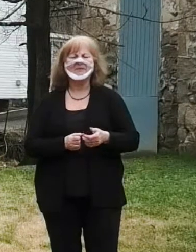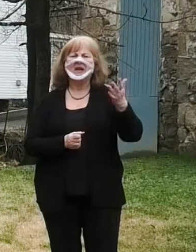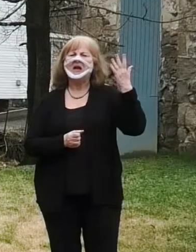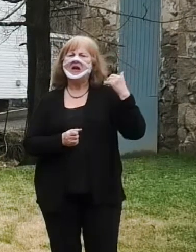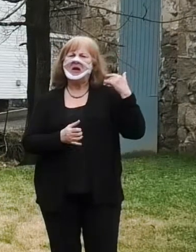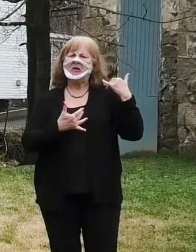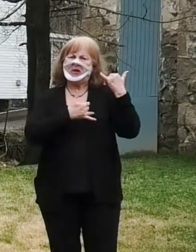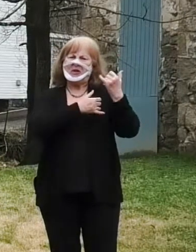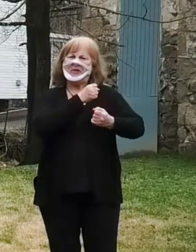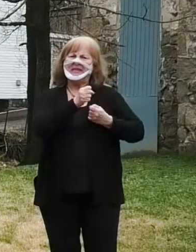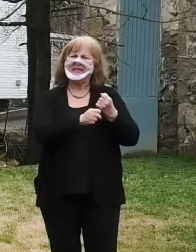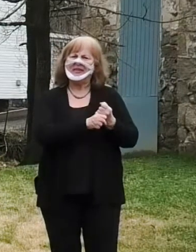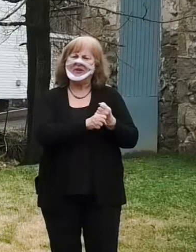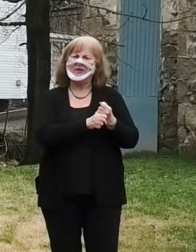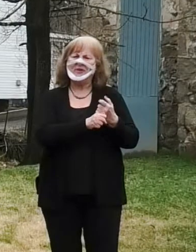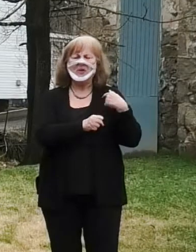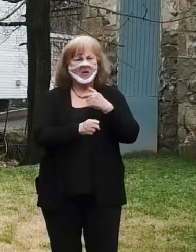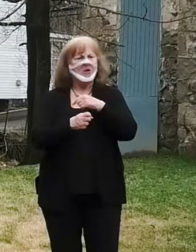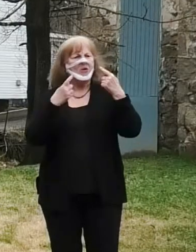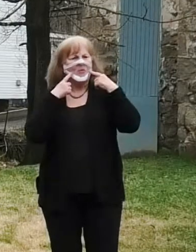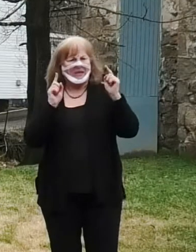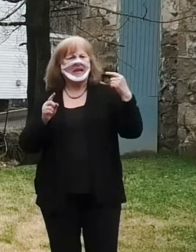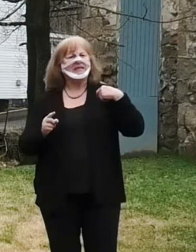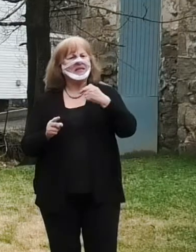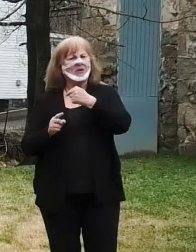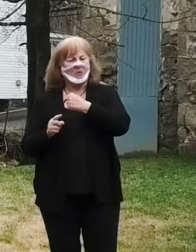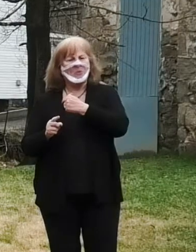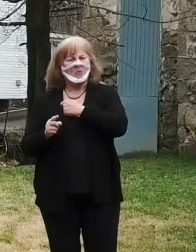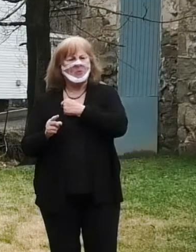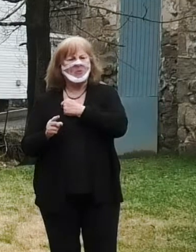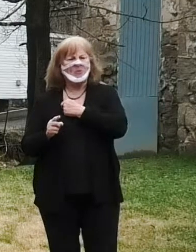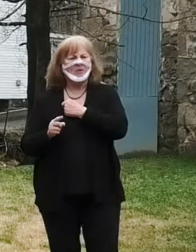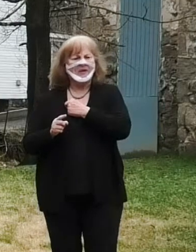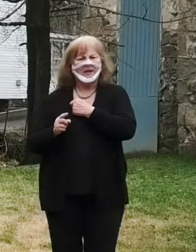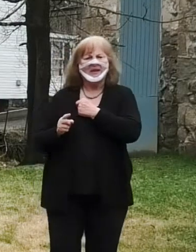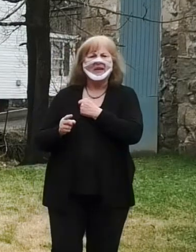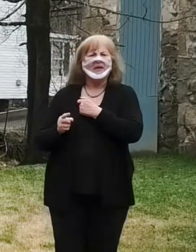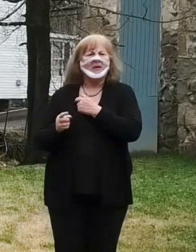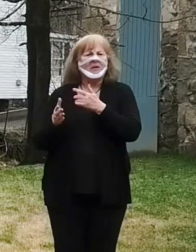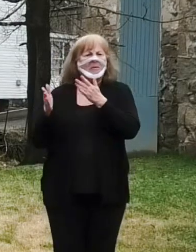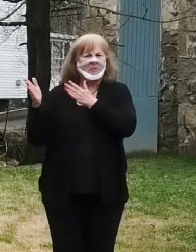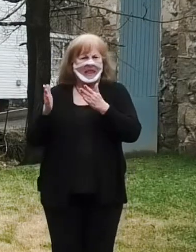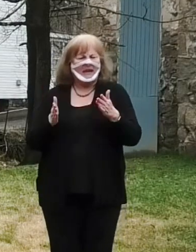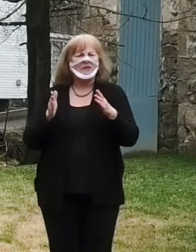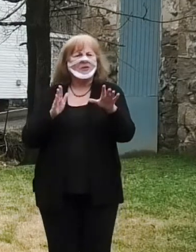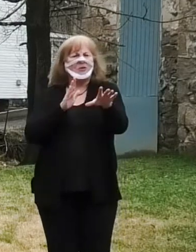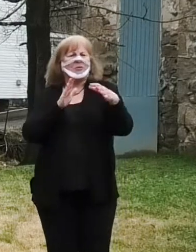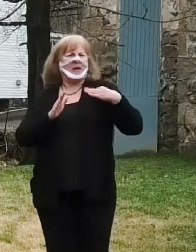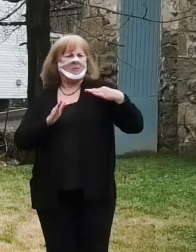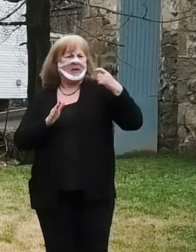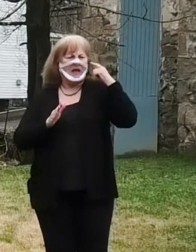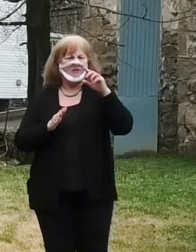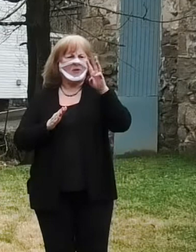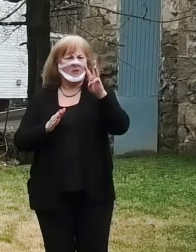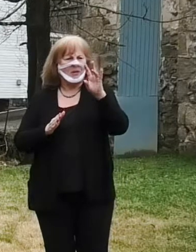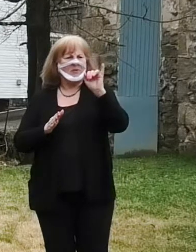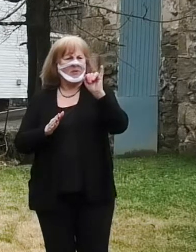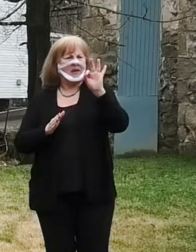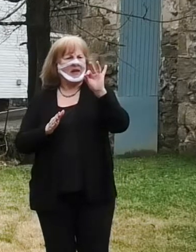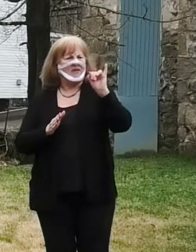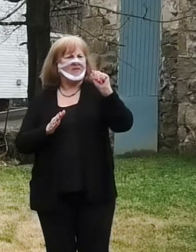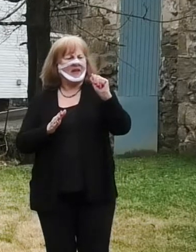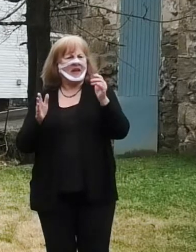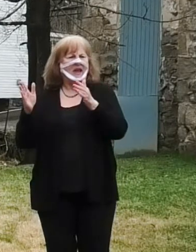Earlier this year, we announced that we were selected to apply for a WIFIA loan through the Environmental Protection